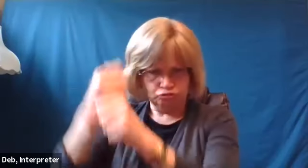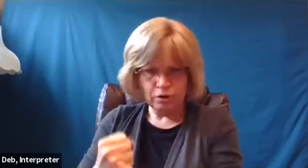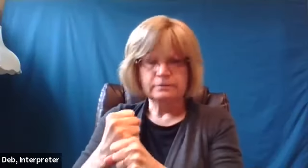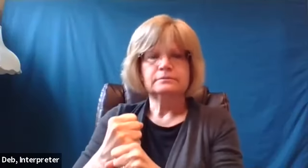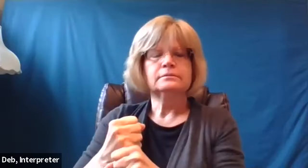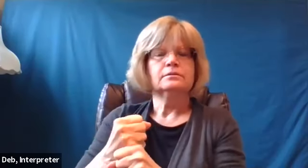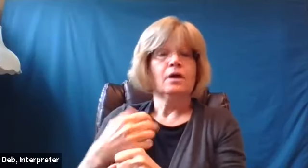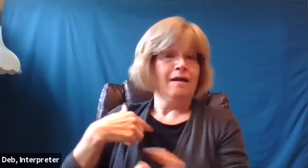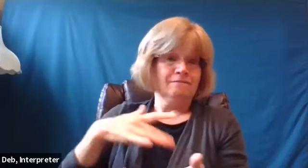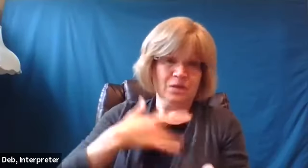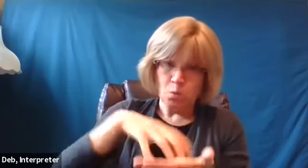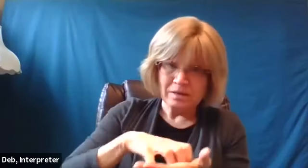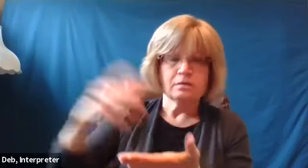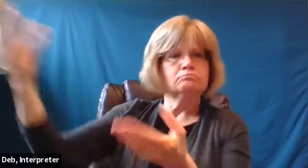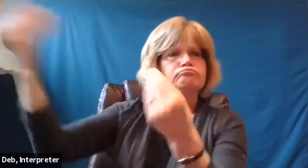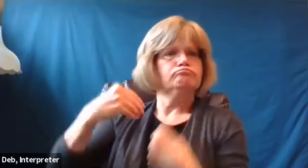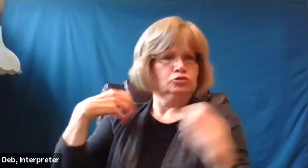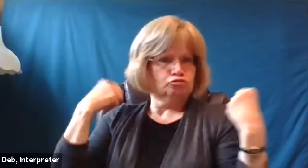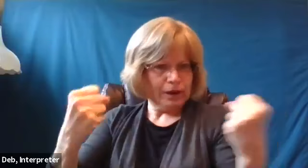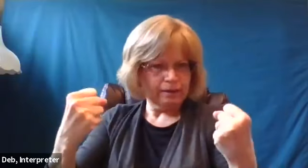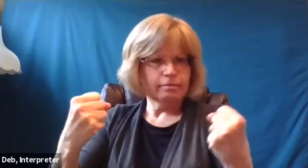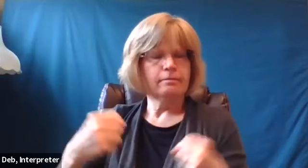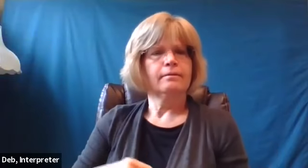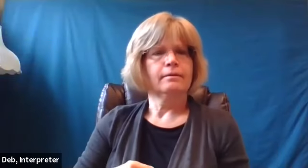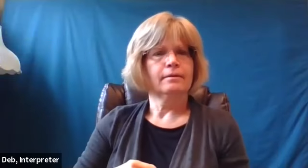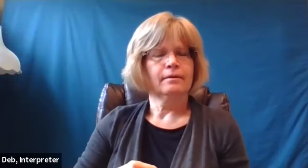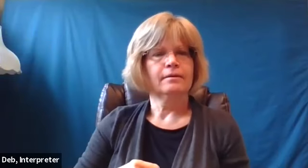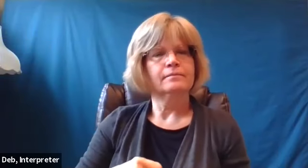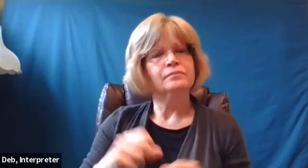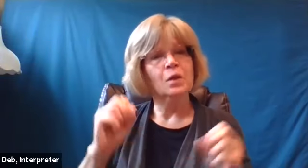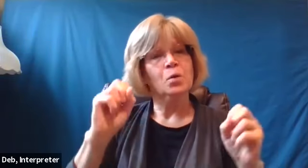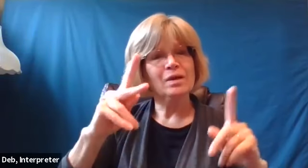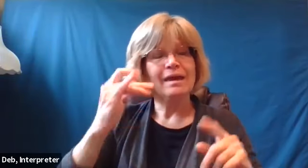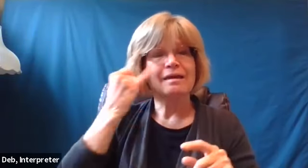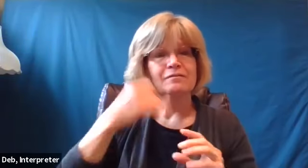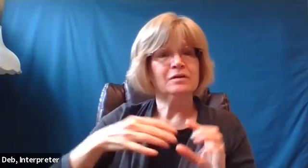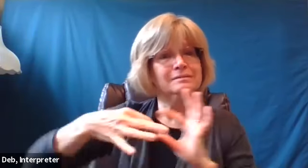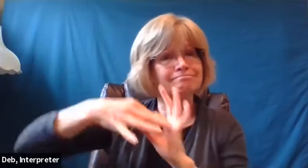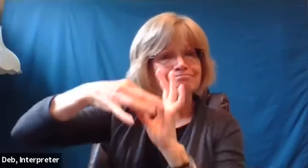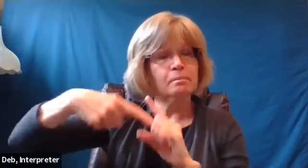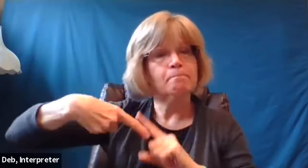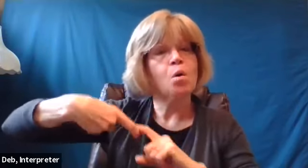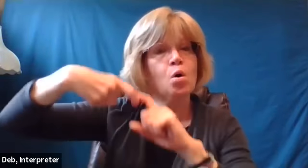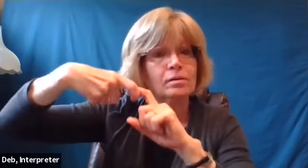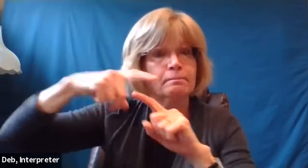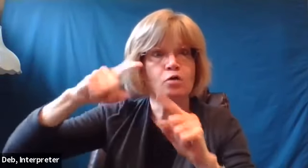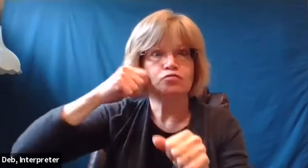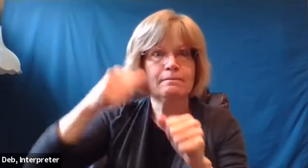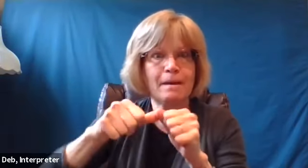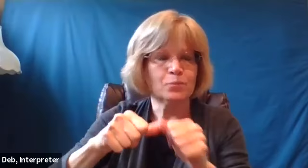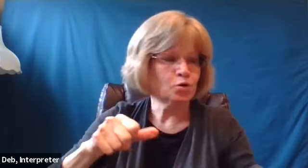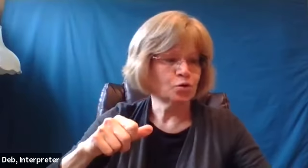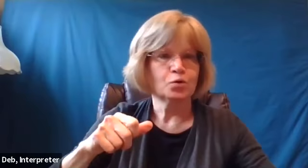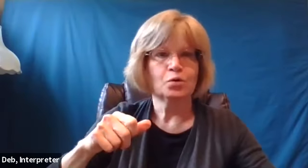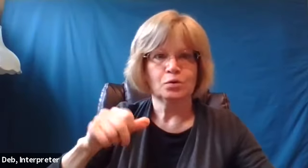I am weak. It is okay to have a pause in spiritual connection as long as I remember the important thing is to press play